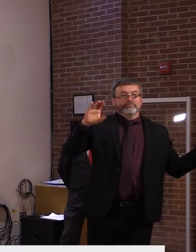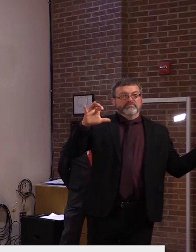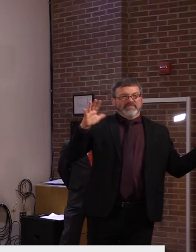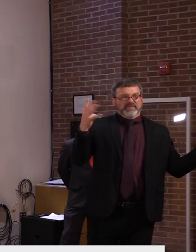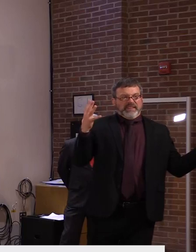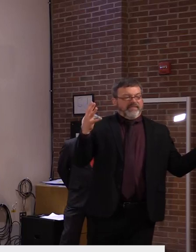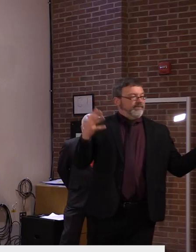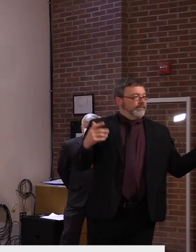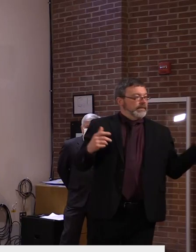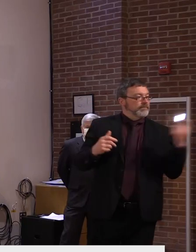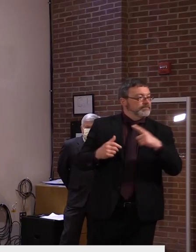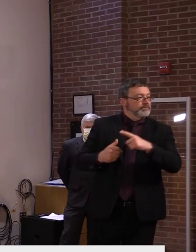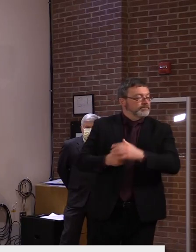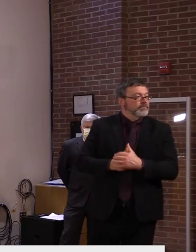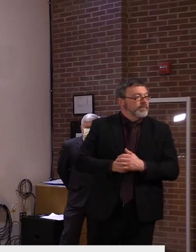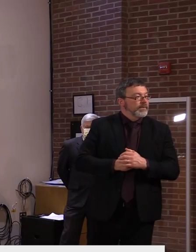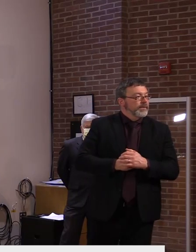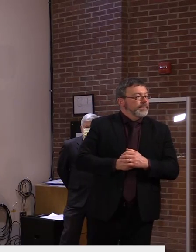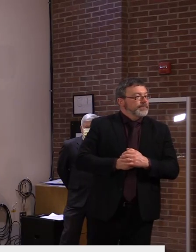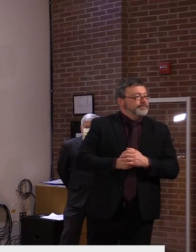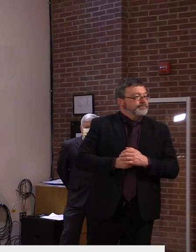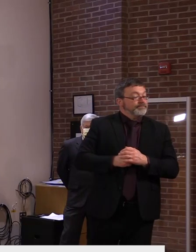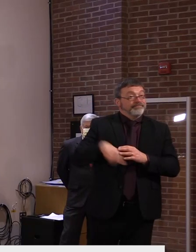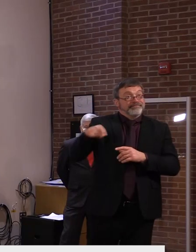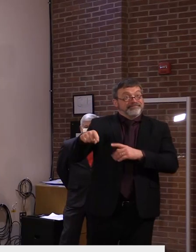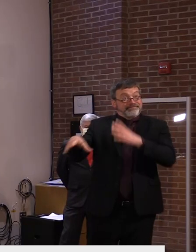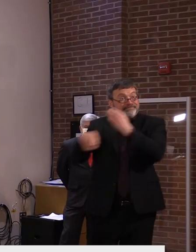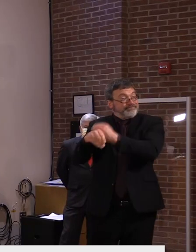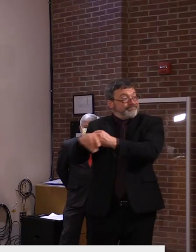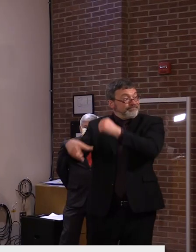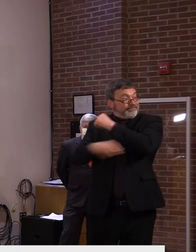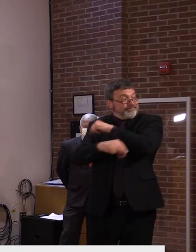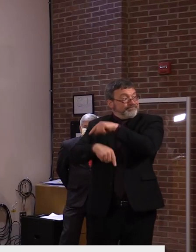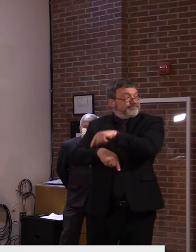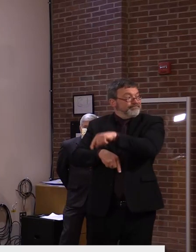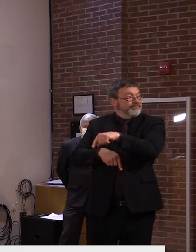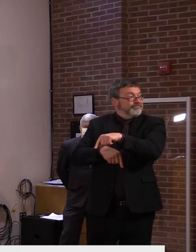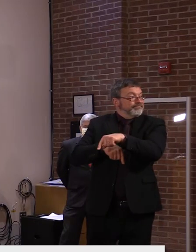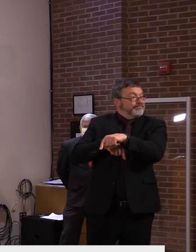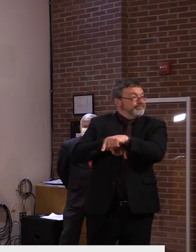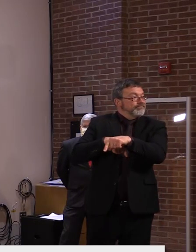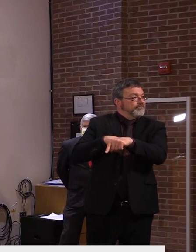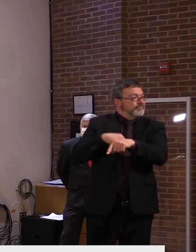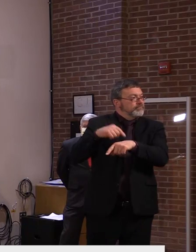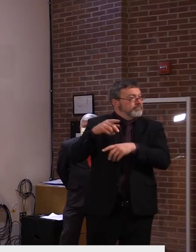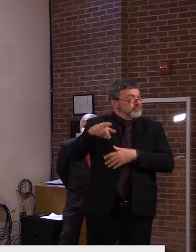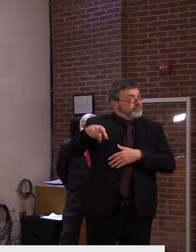Get any reduction in booster shots right before Thanksgiving because people are worried about side effects?